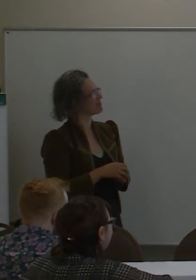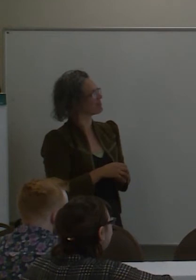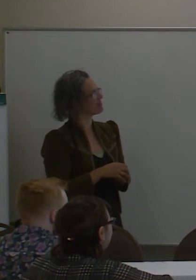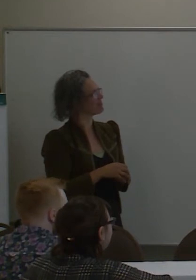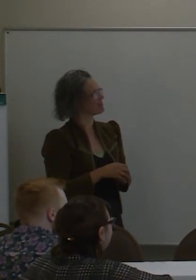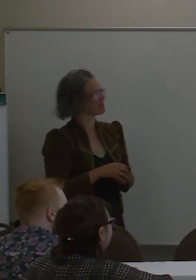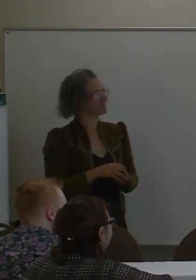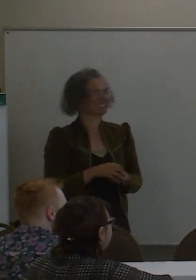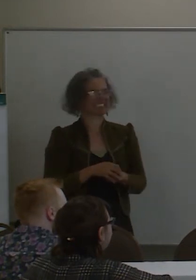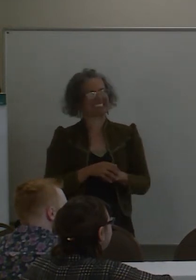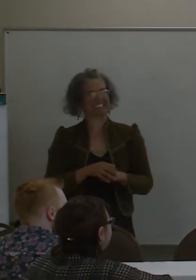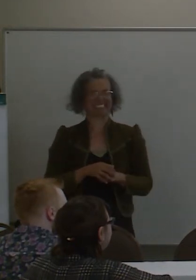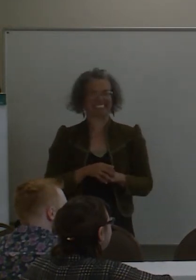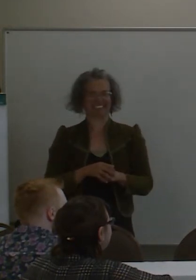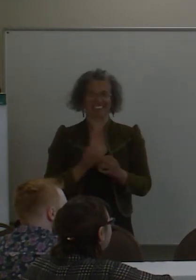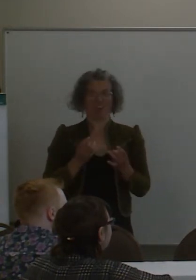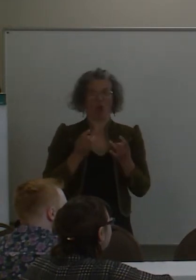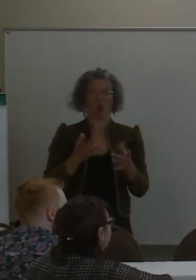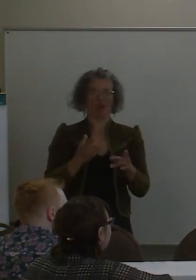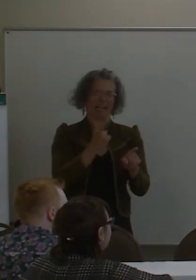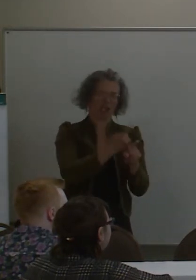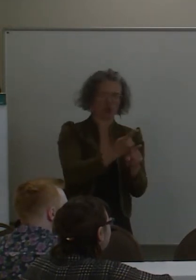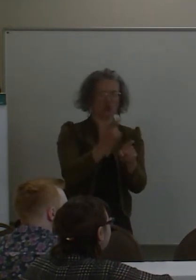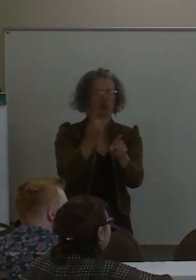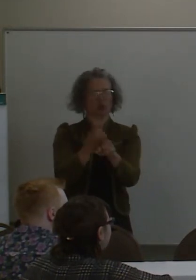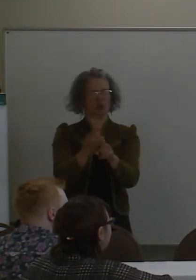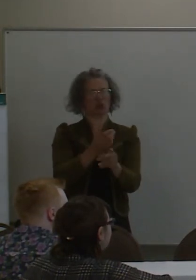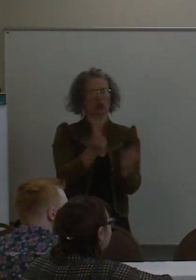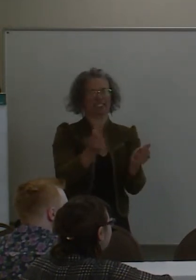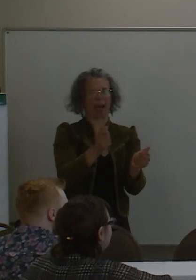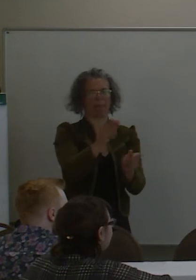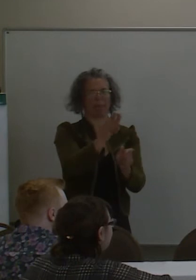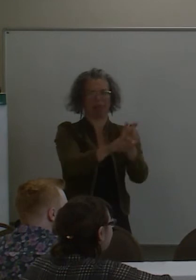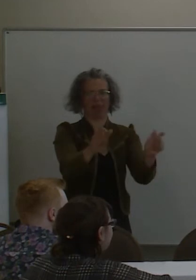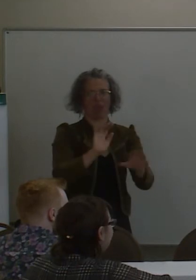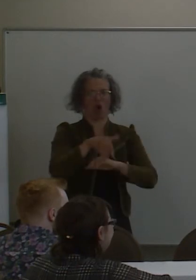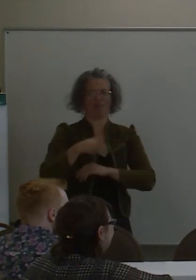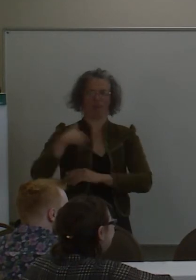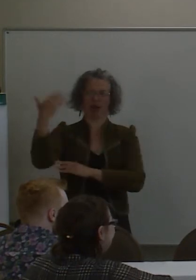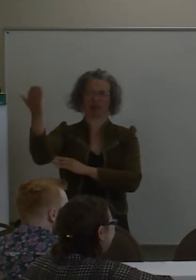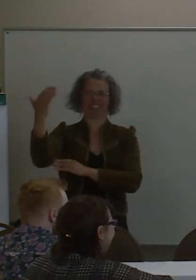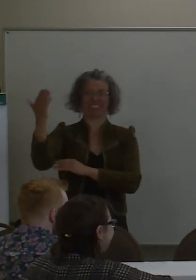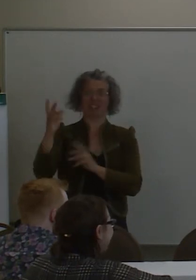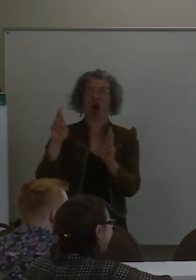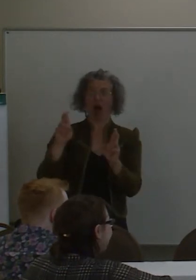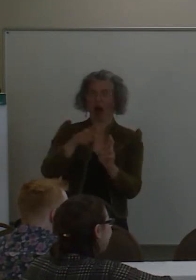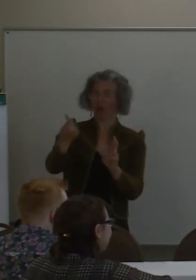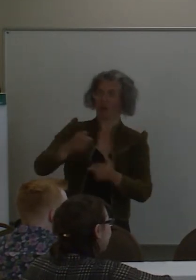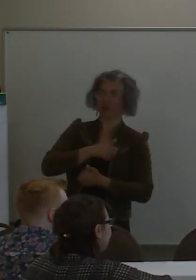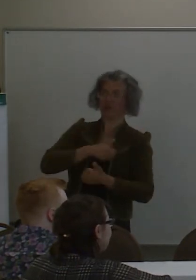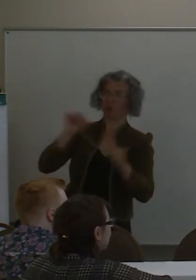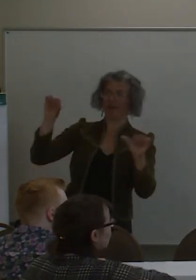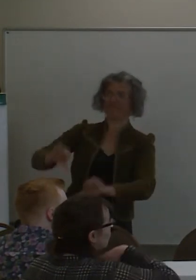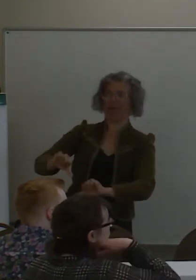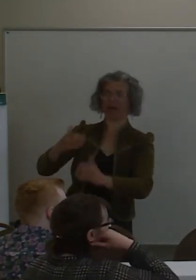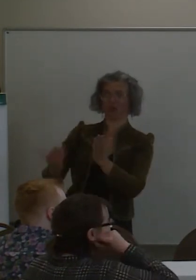so a couple of people I've spoken to already today were like, "Oh, you're doing fail stories? I like those." So hopefully we all like fail stories. So I mean, there